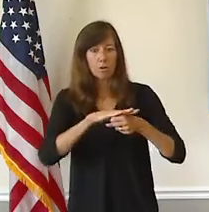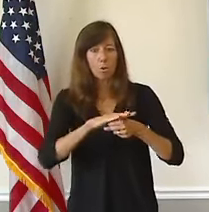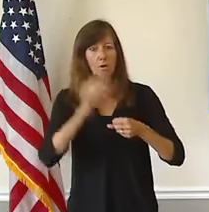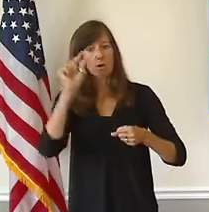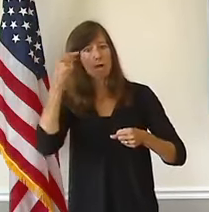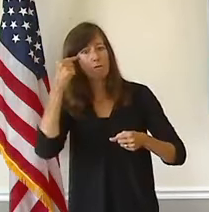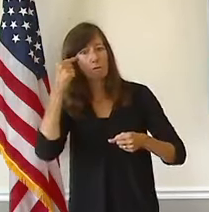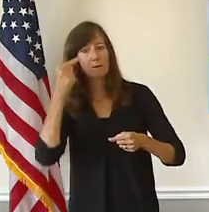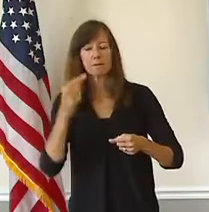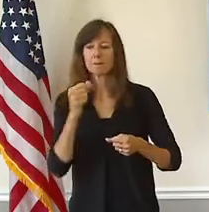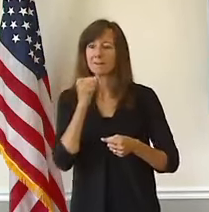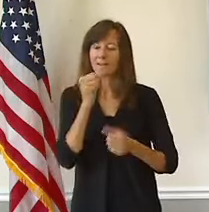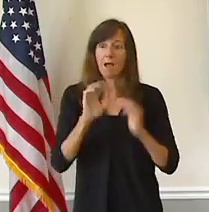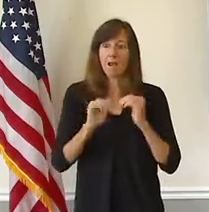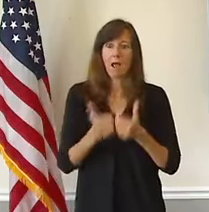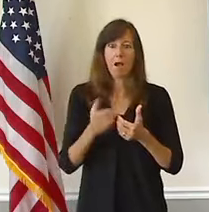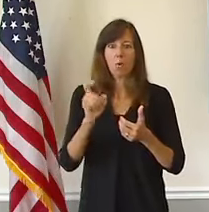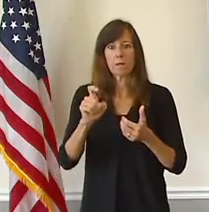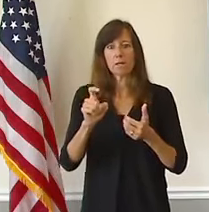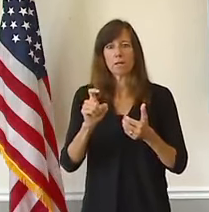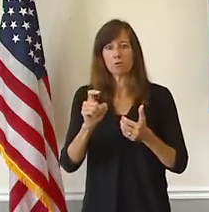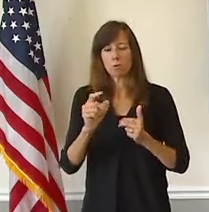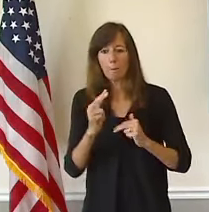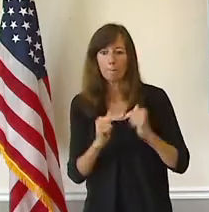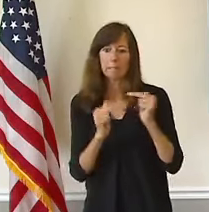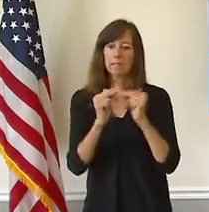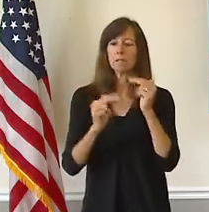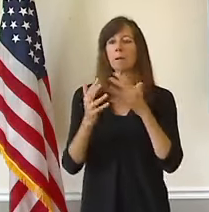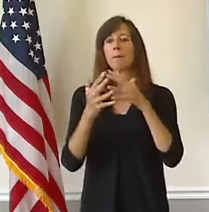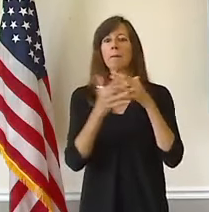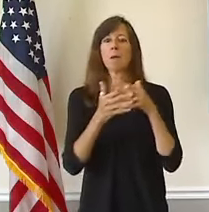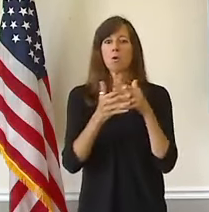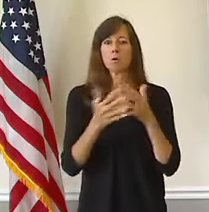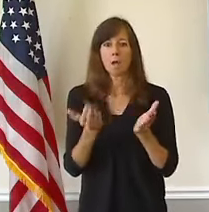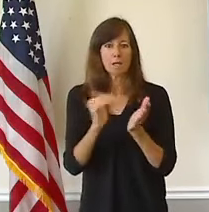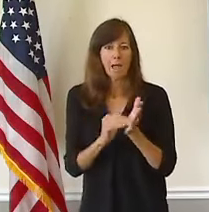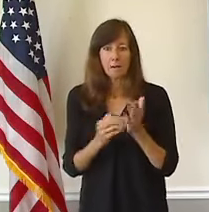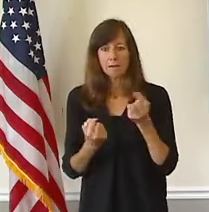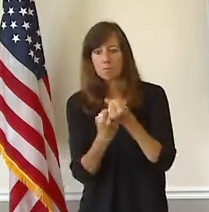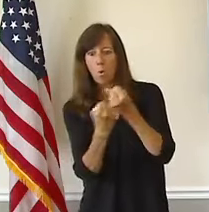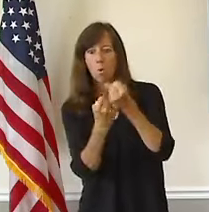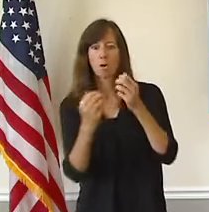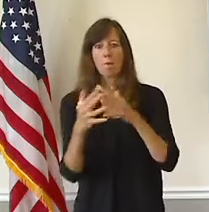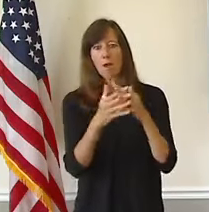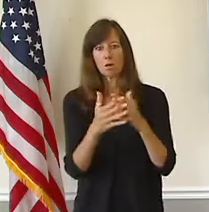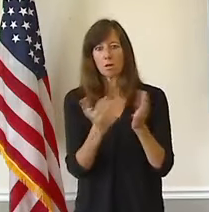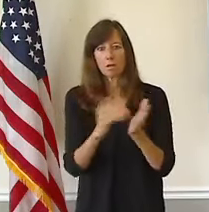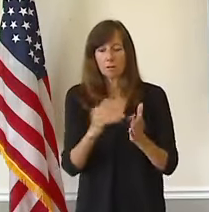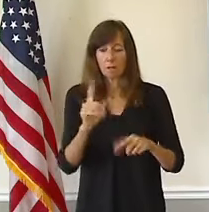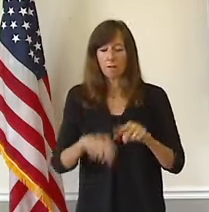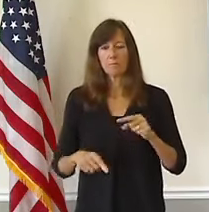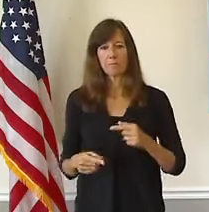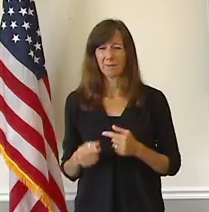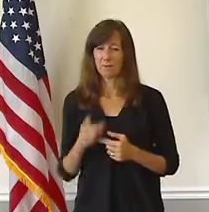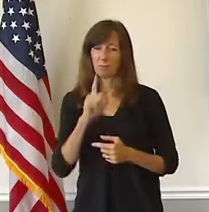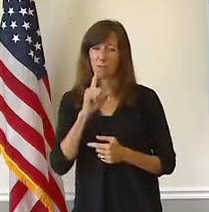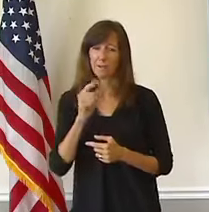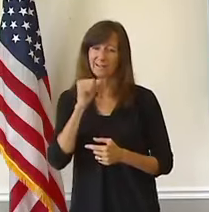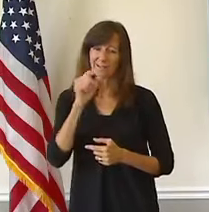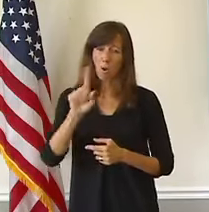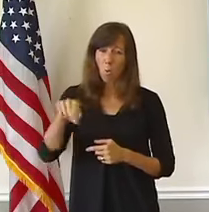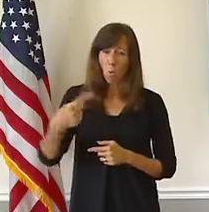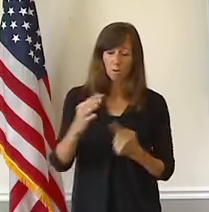the way to get back on our feet. And to those watching, every county in this country is dealing with the same challenge. It's not unique to just New York or